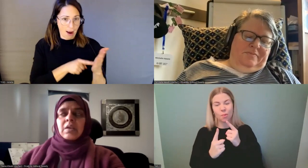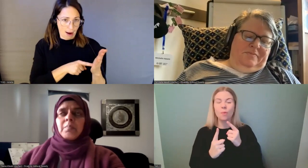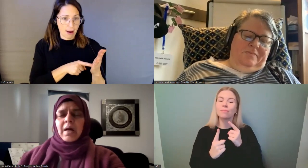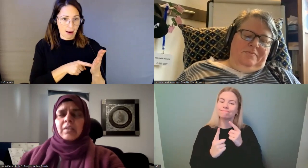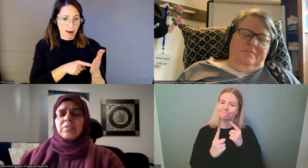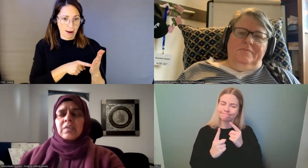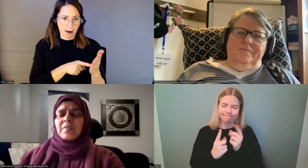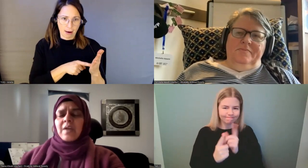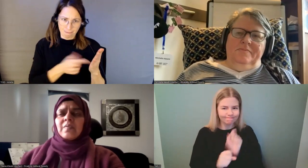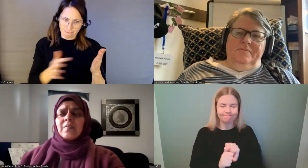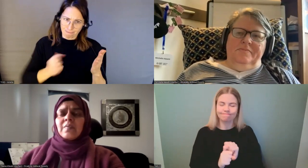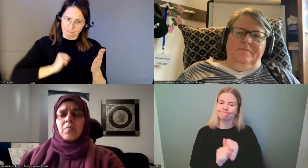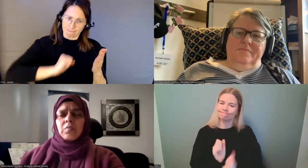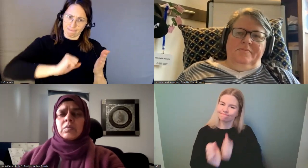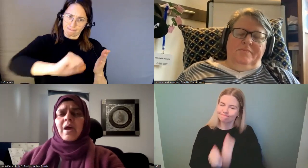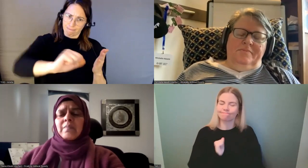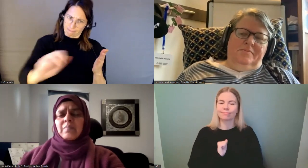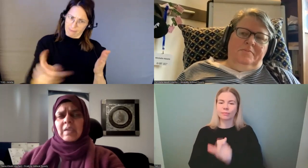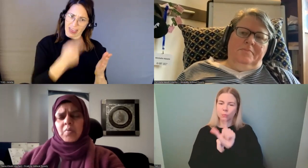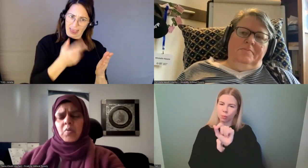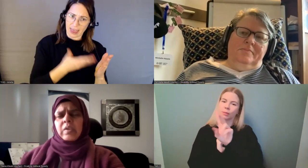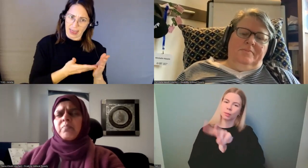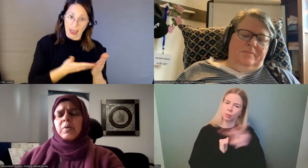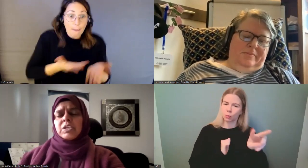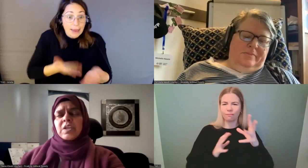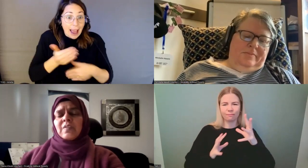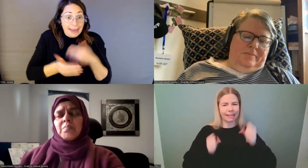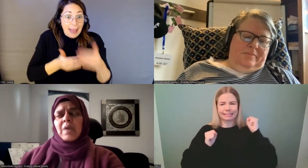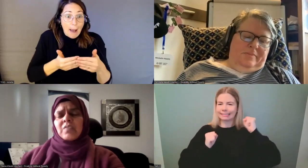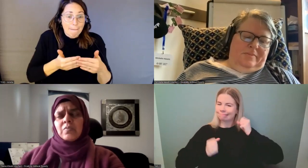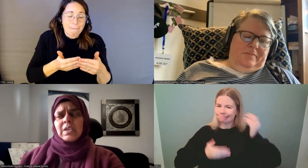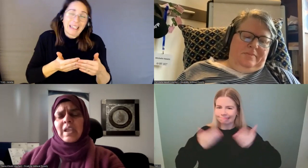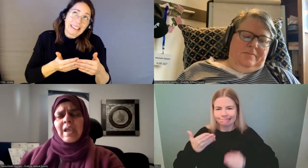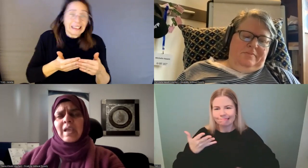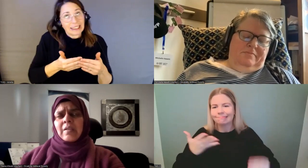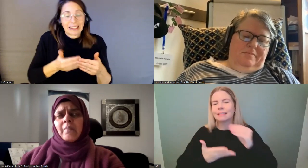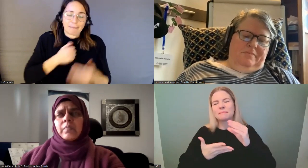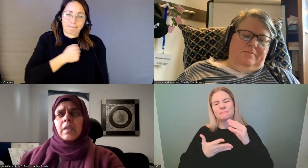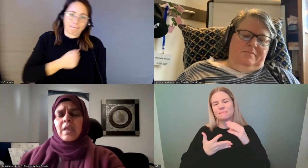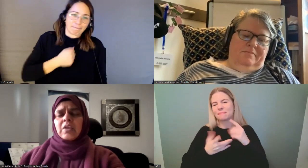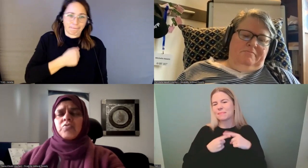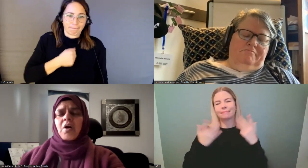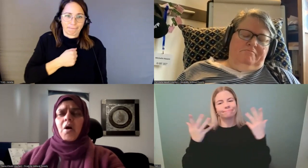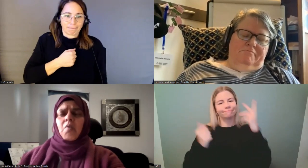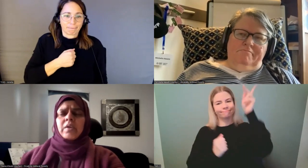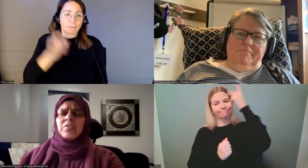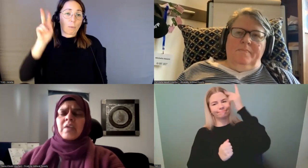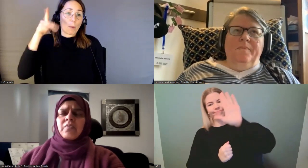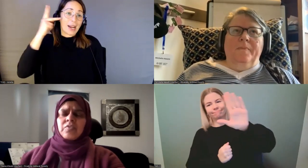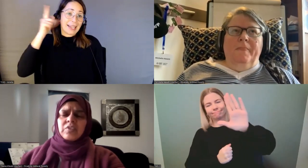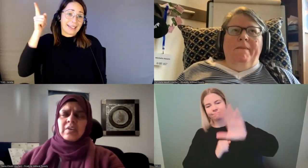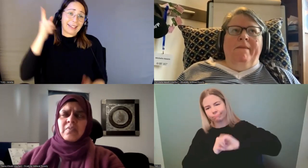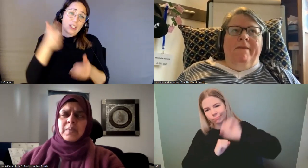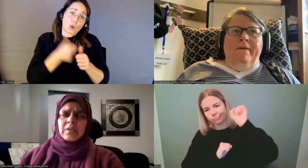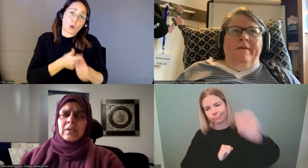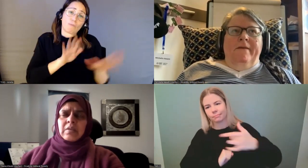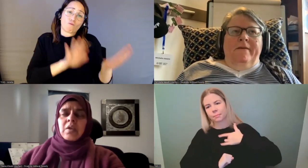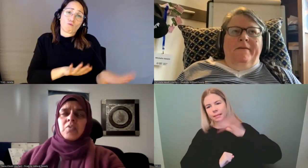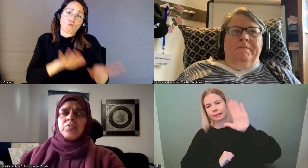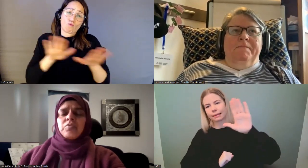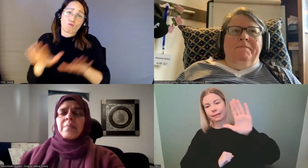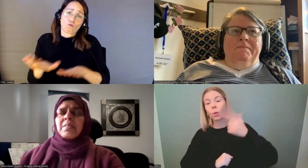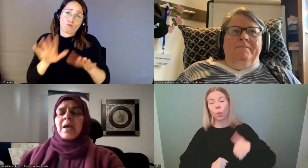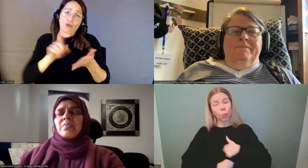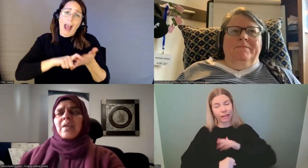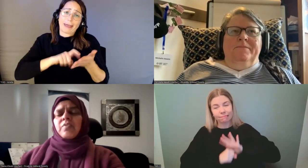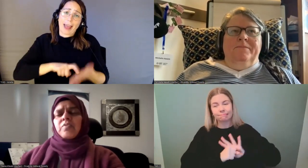unfortunately, politics does its own timetable. We've pushed as much as we can, and there's always diversity of opinion.